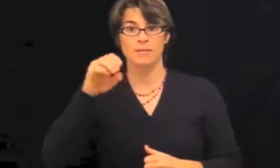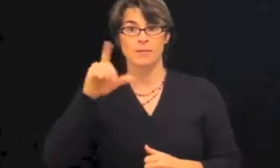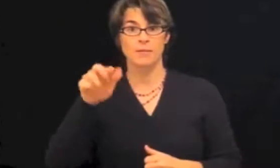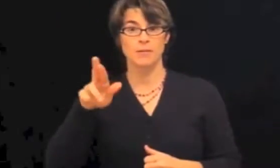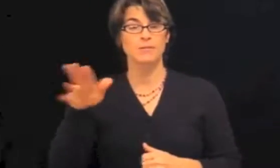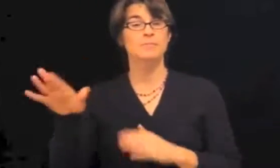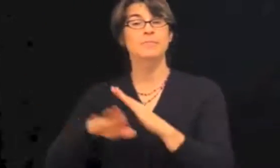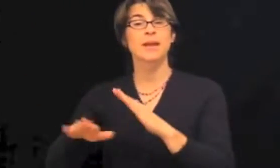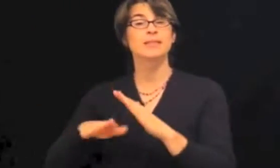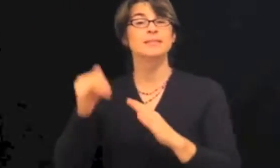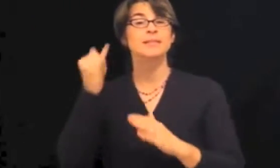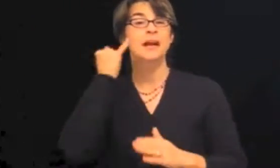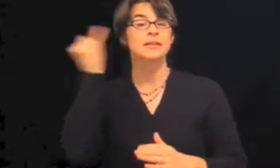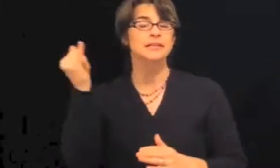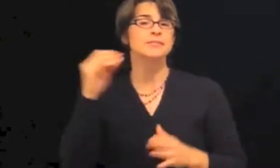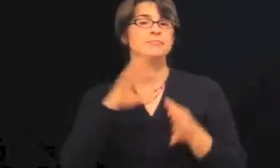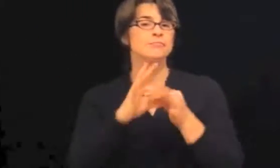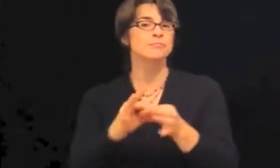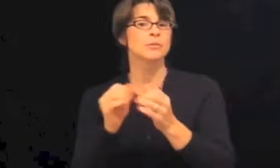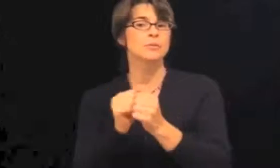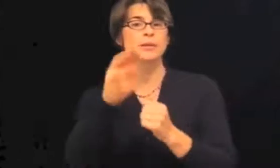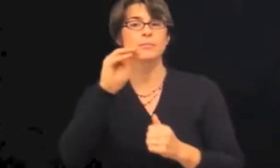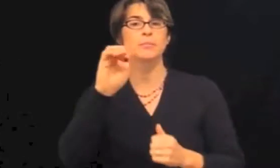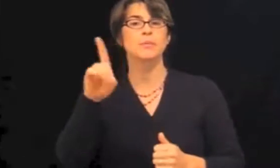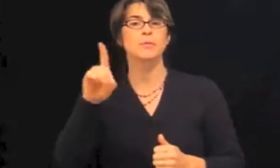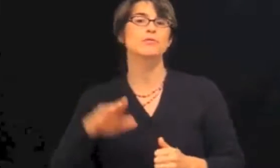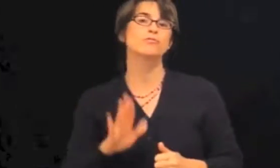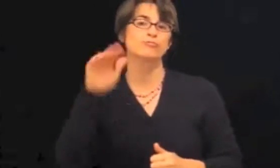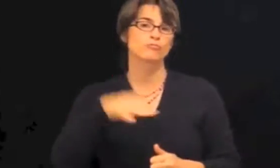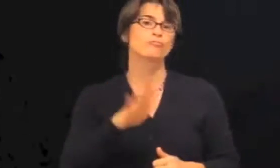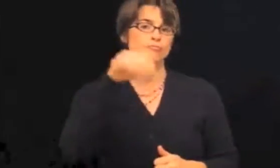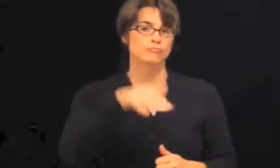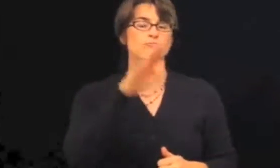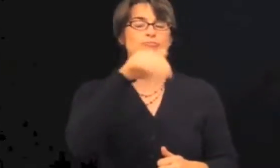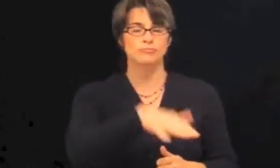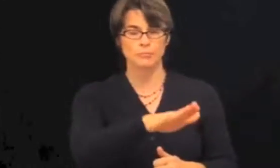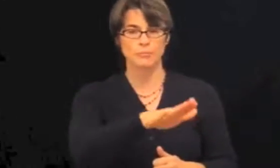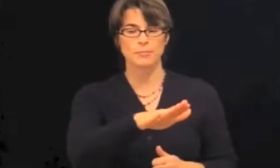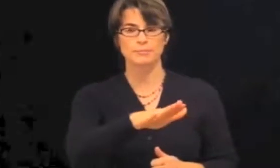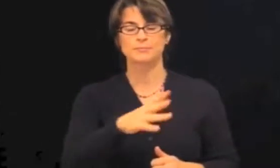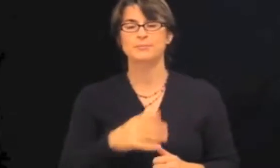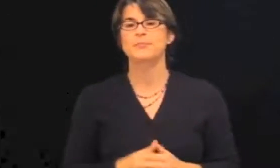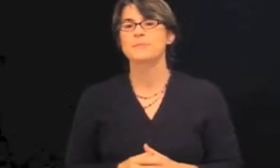I think it's very important to make it clear, the basic idea is about mood swings.